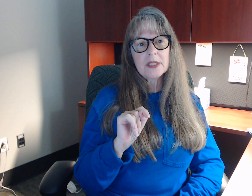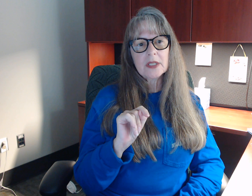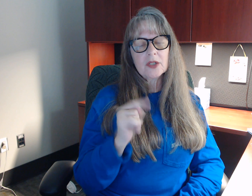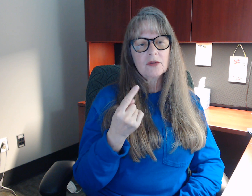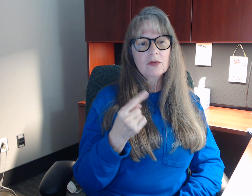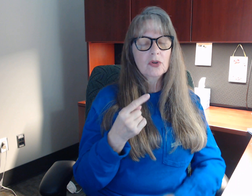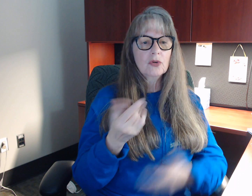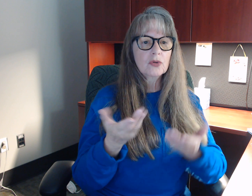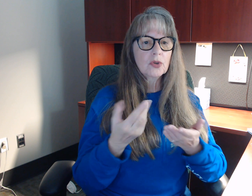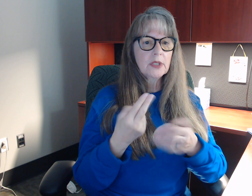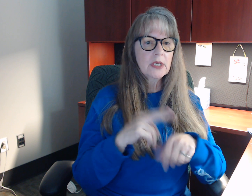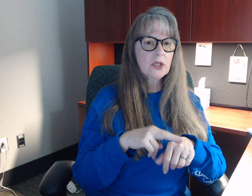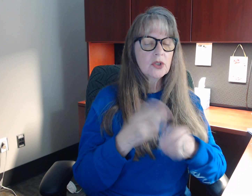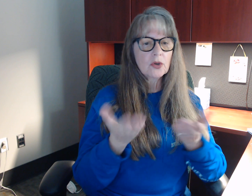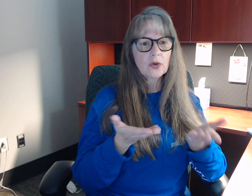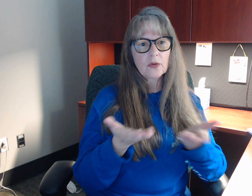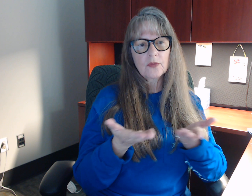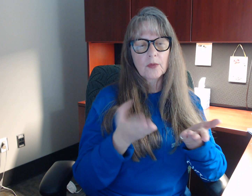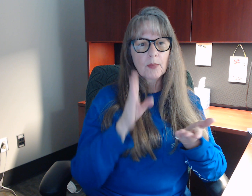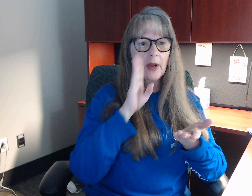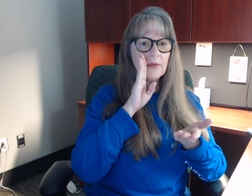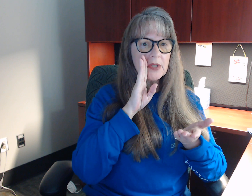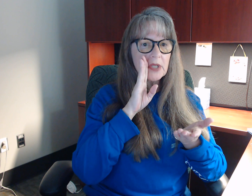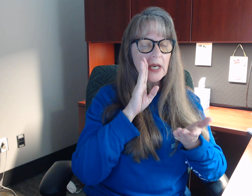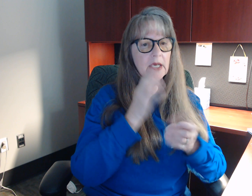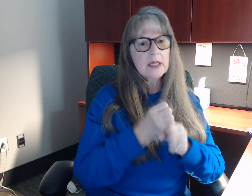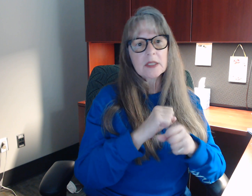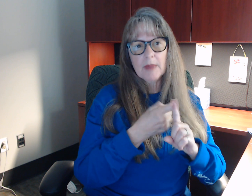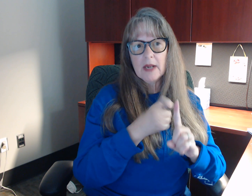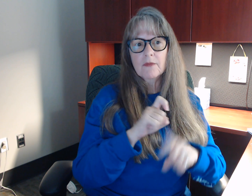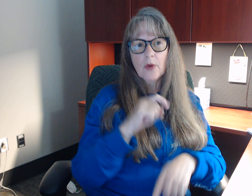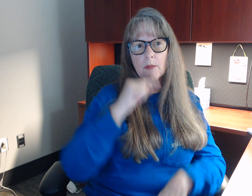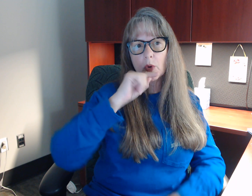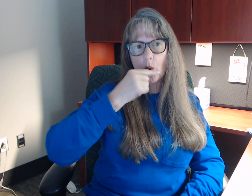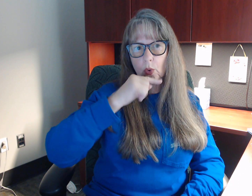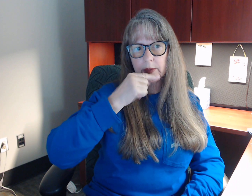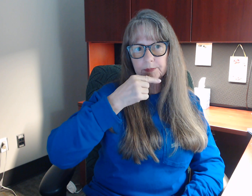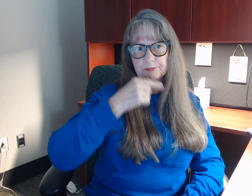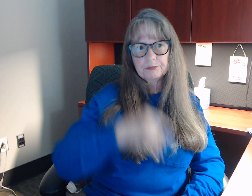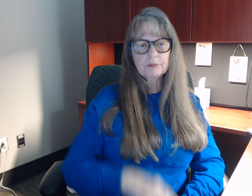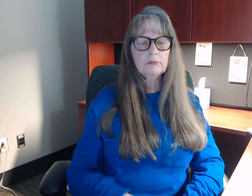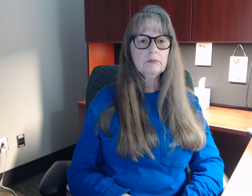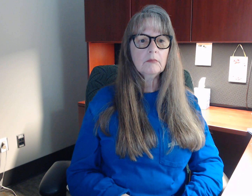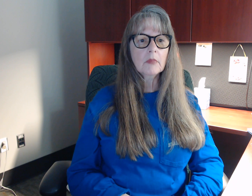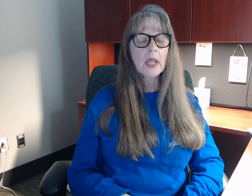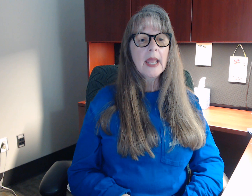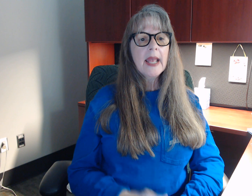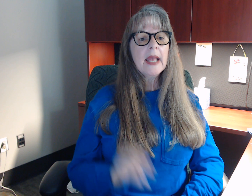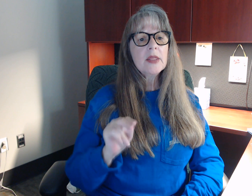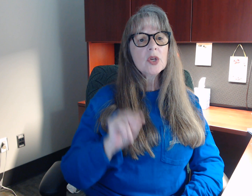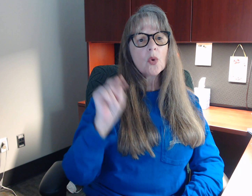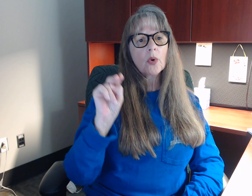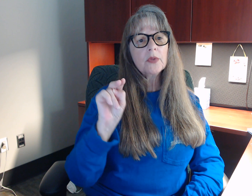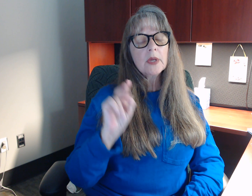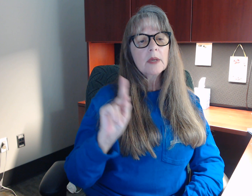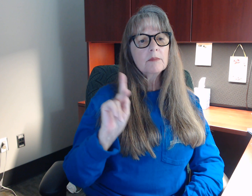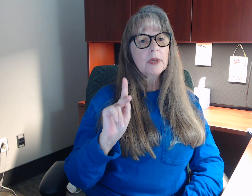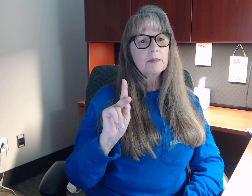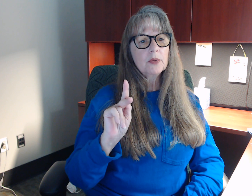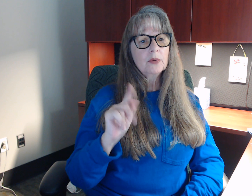is usually served for breakfast, and it is made from corn. In the North, people